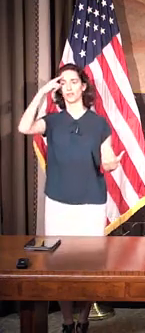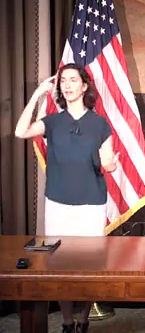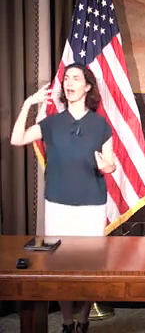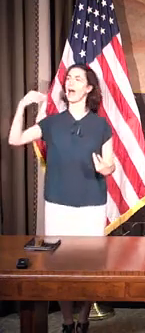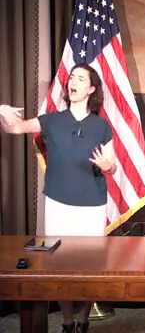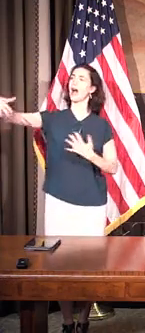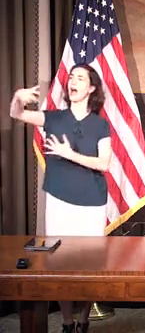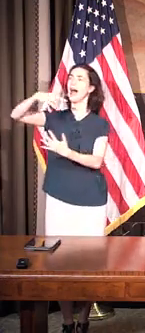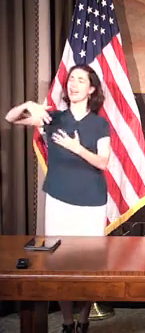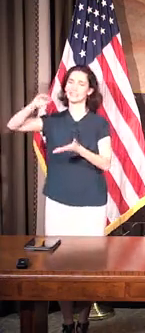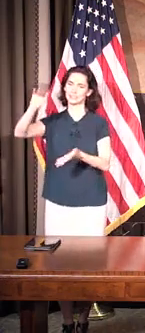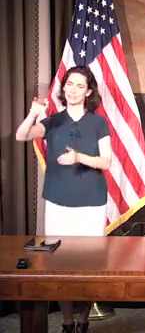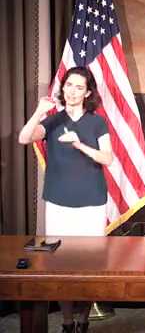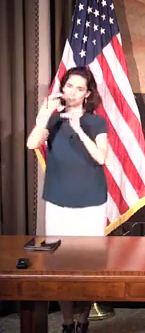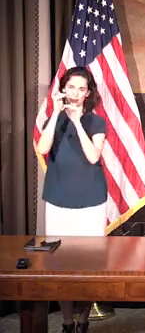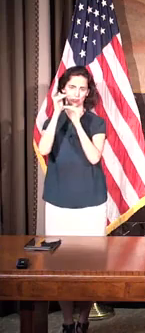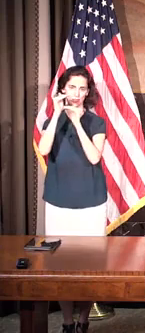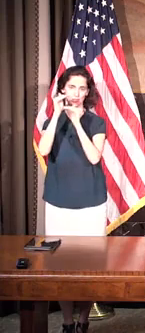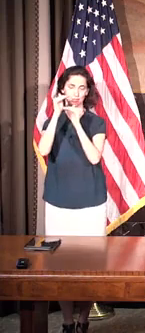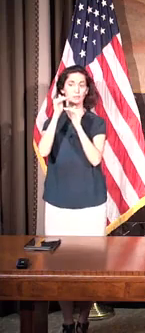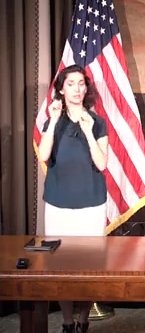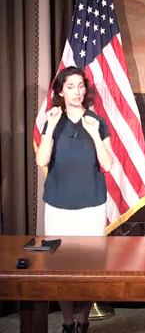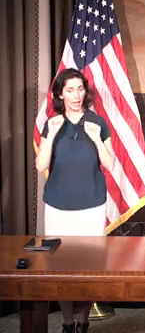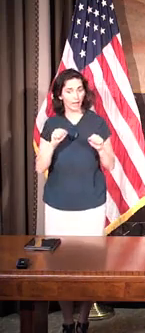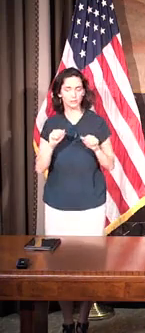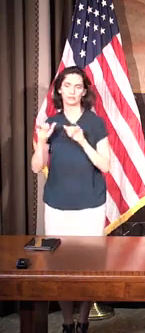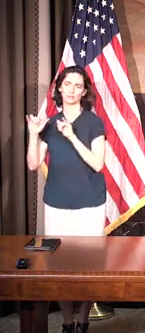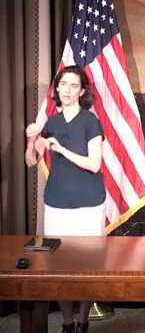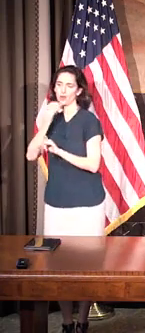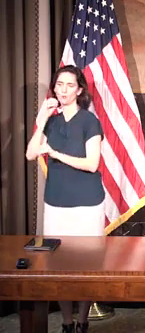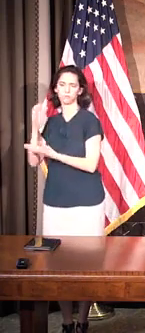outings and staying home whenever possible.